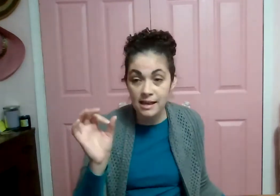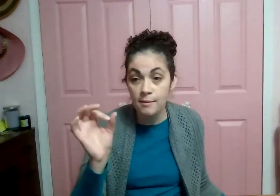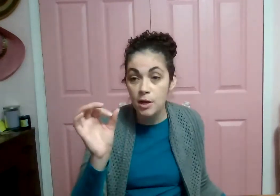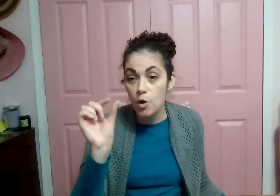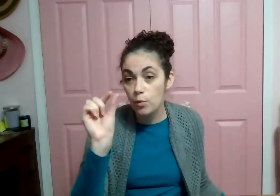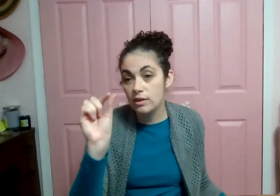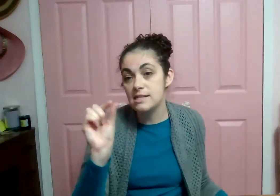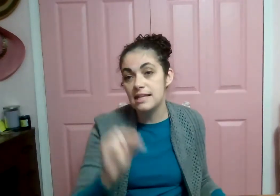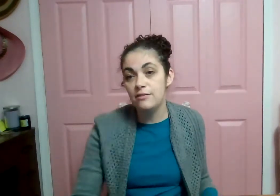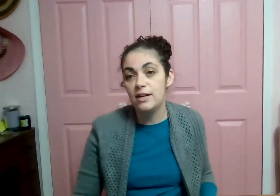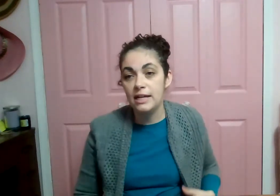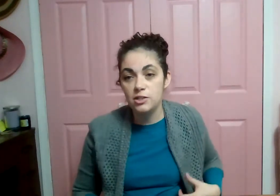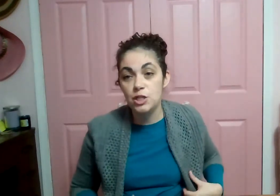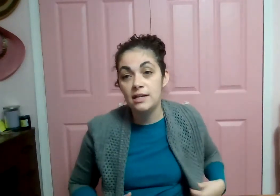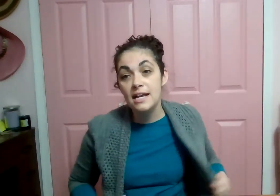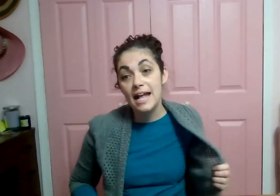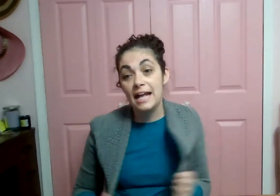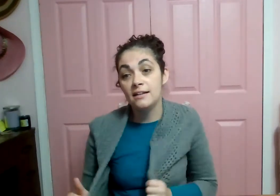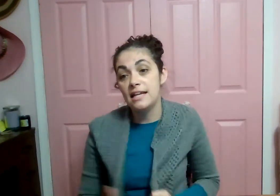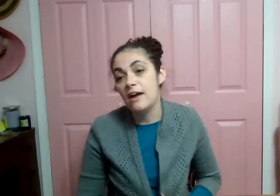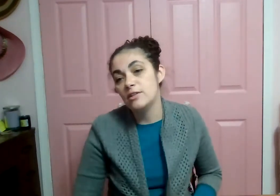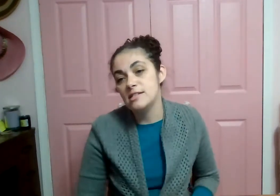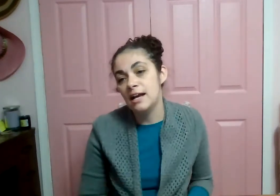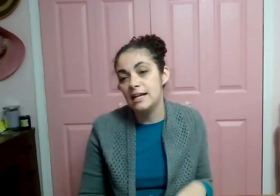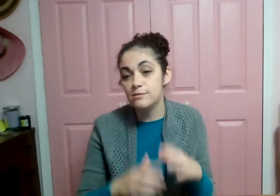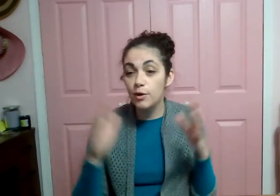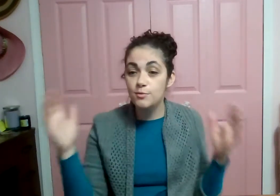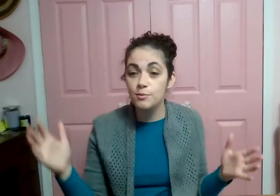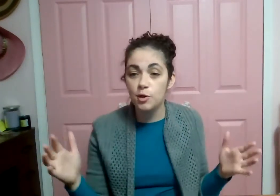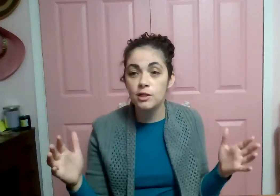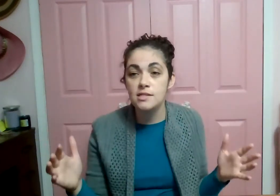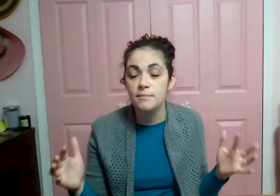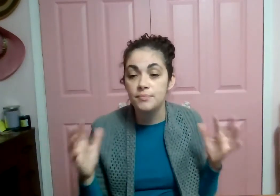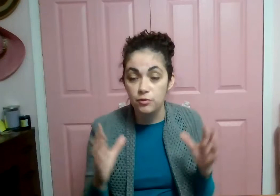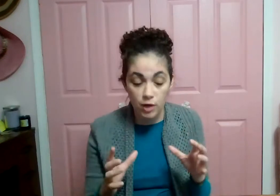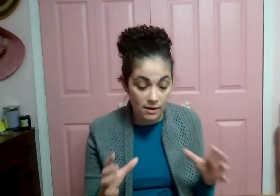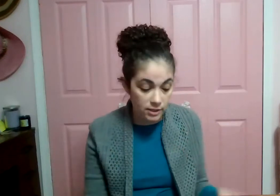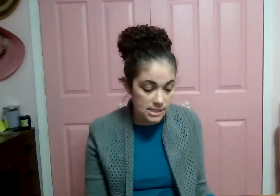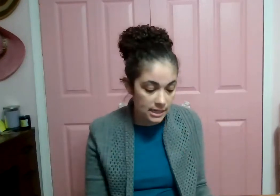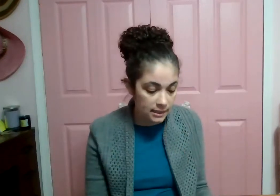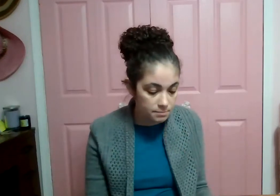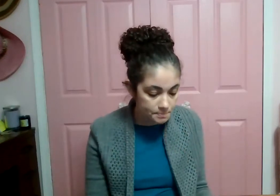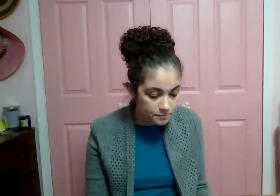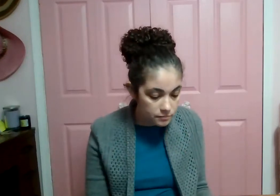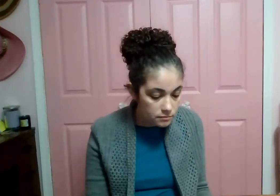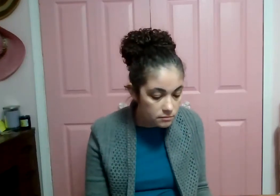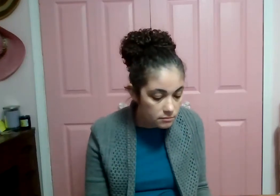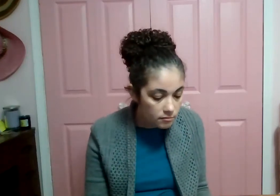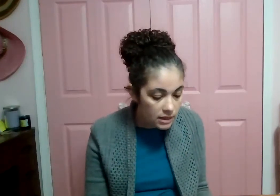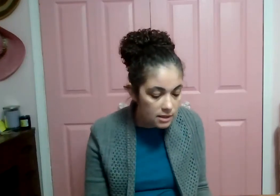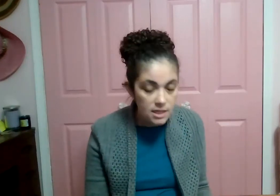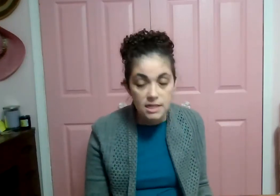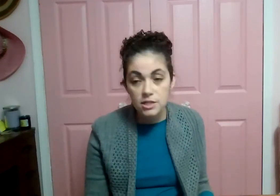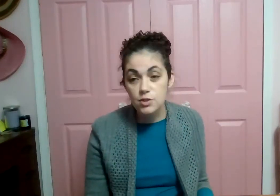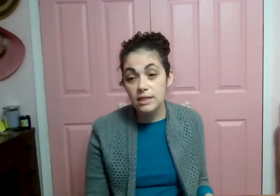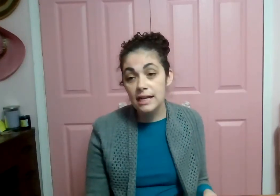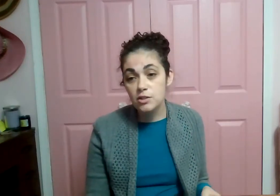same with a slight variation, and every sign has multiple words for every sign. So the next